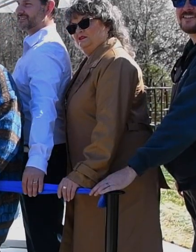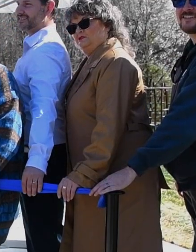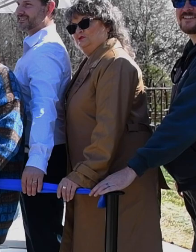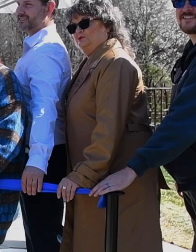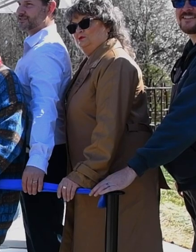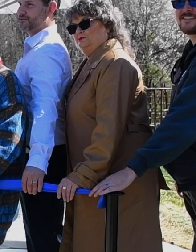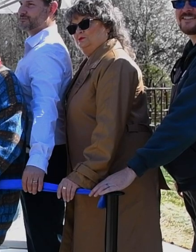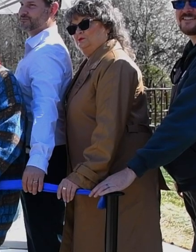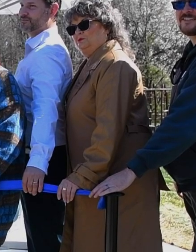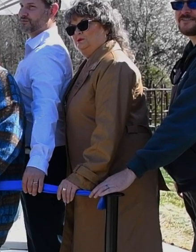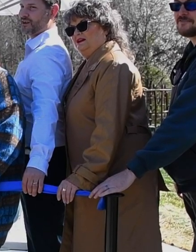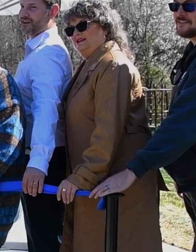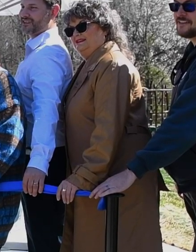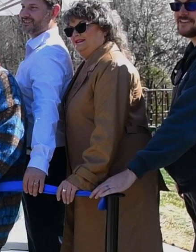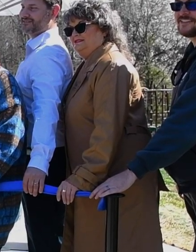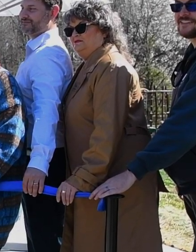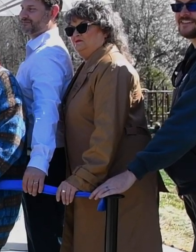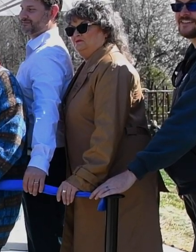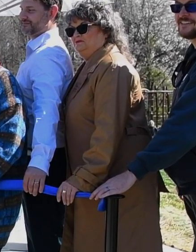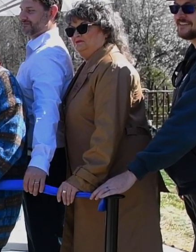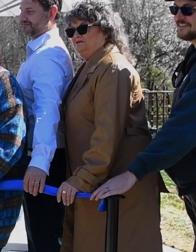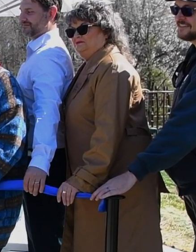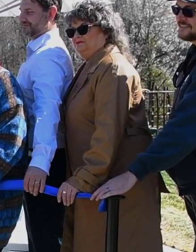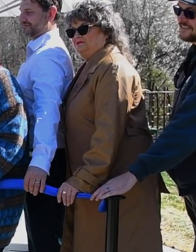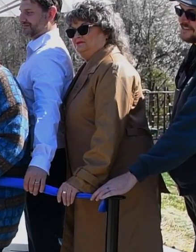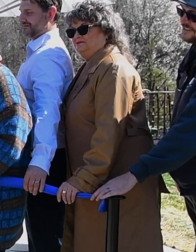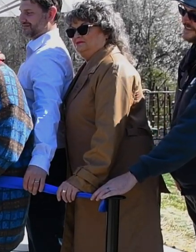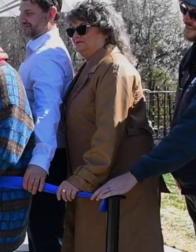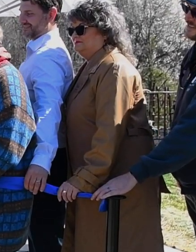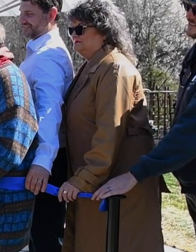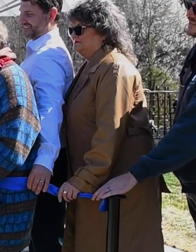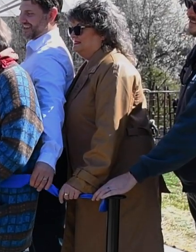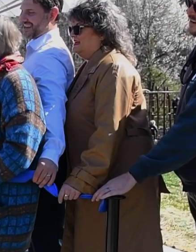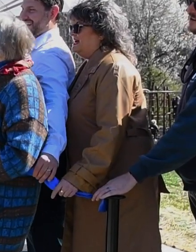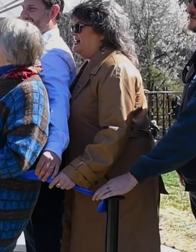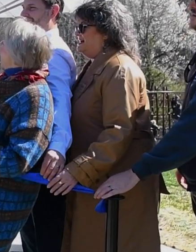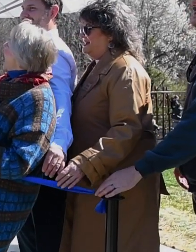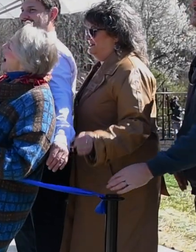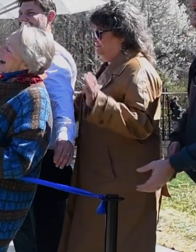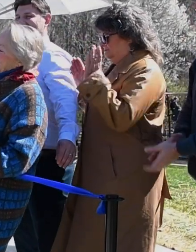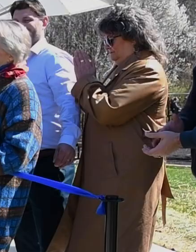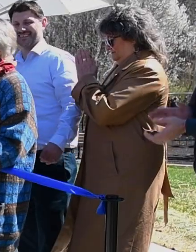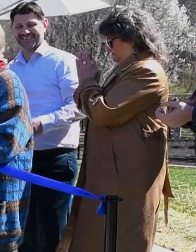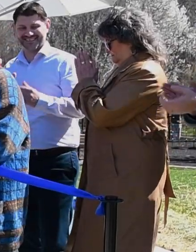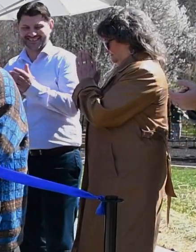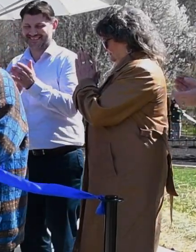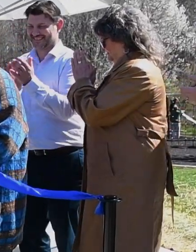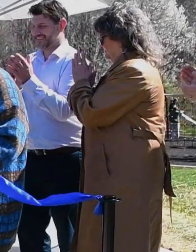3, 2, 1. Gotta get it. There you go.